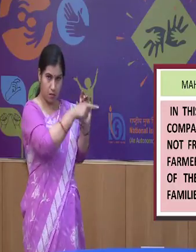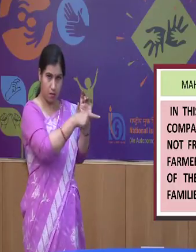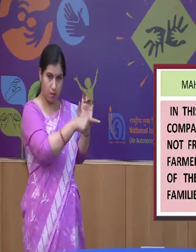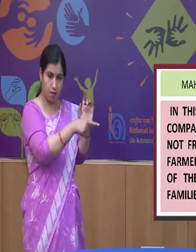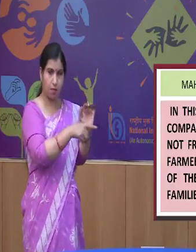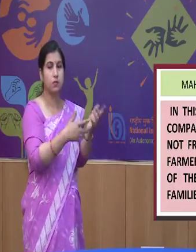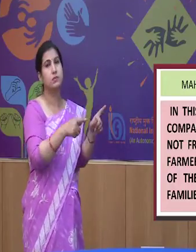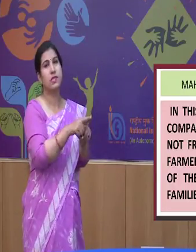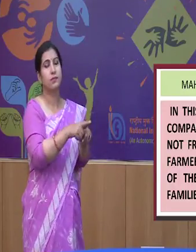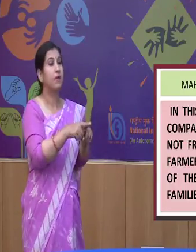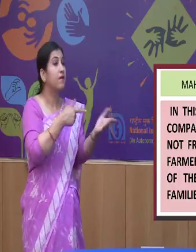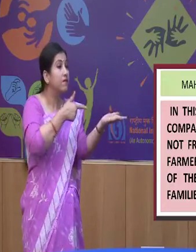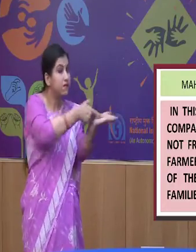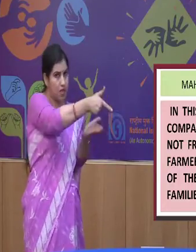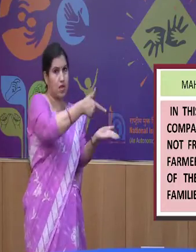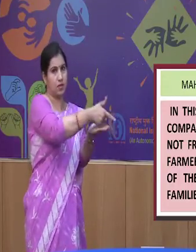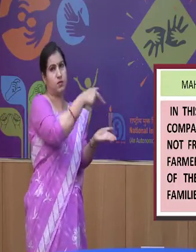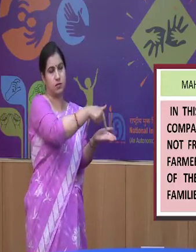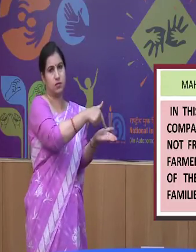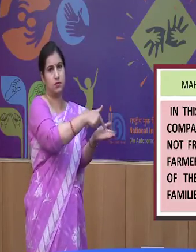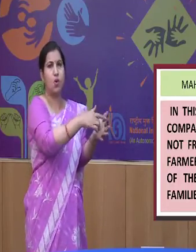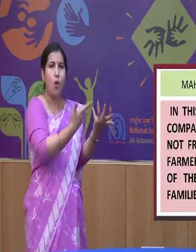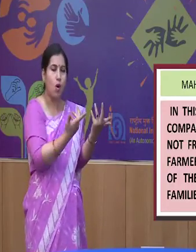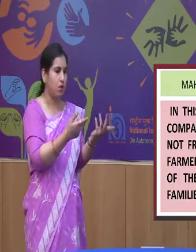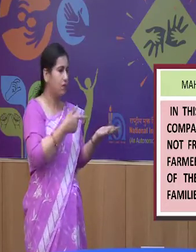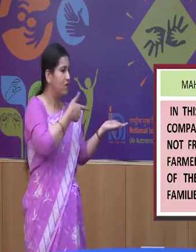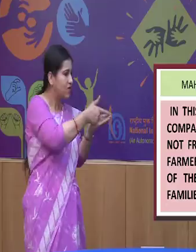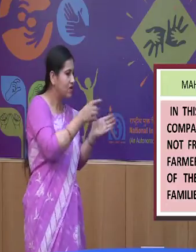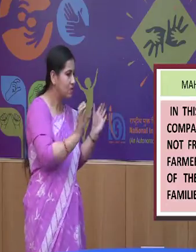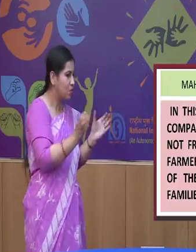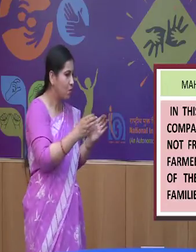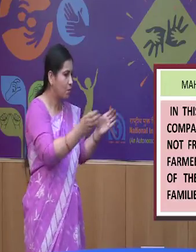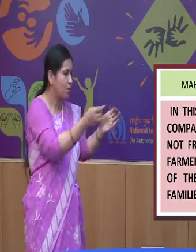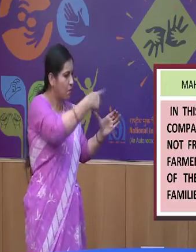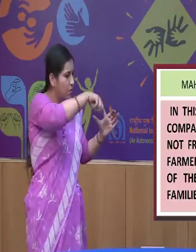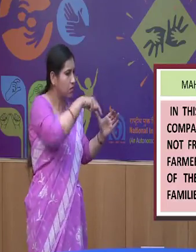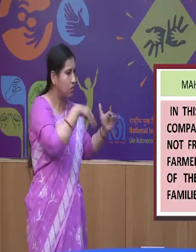Mahal was a village or a group of villages